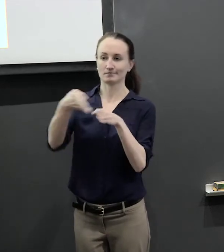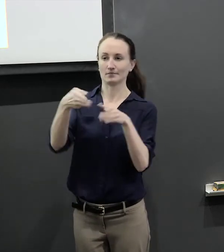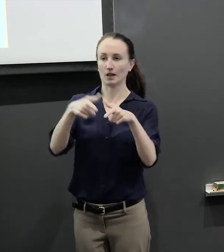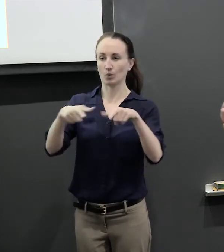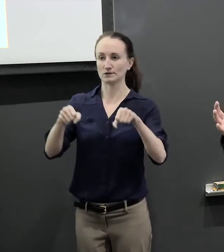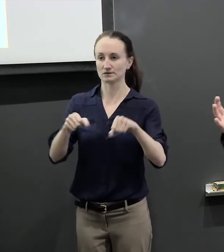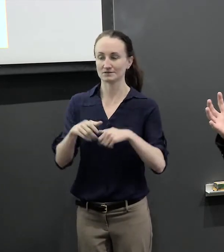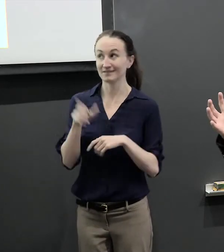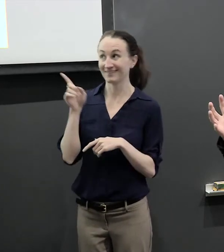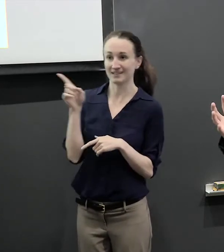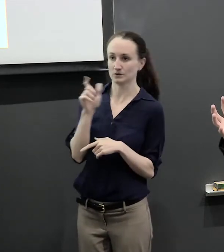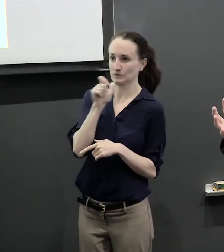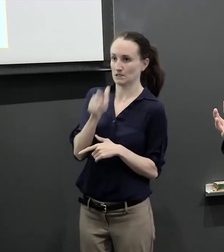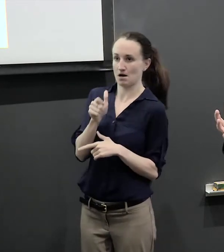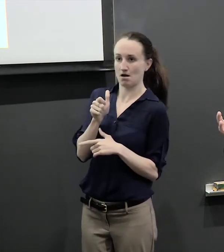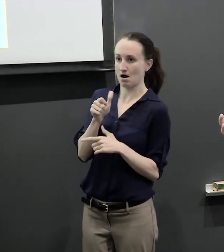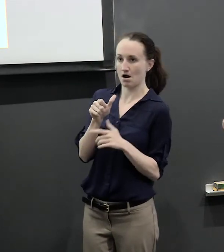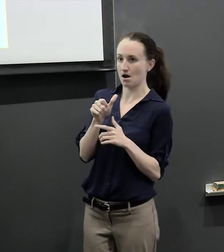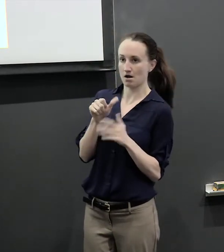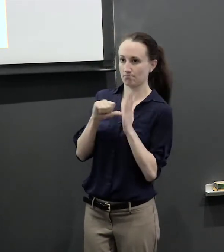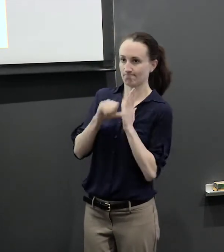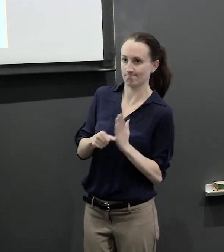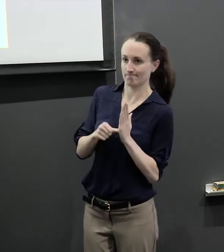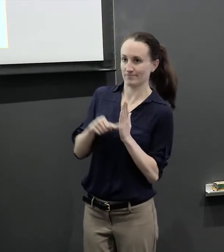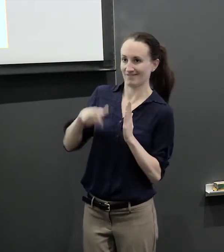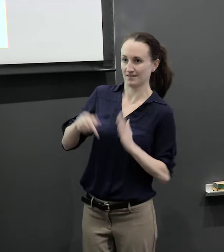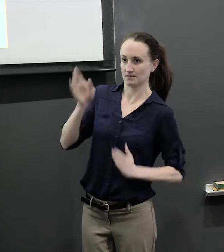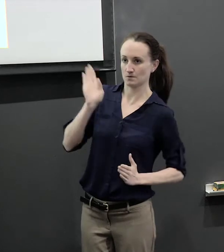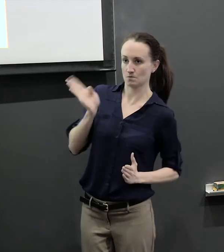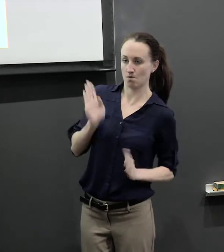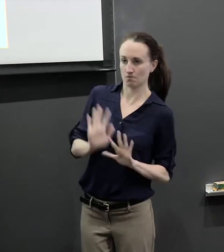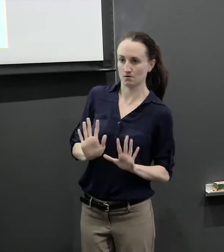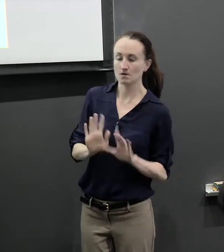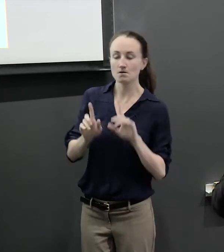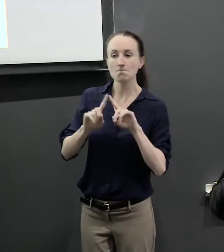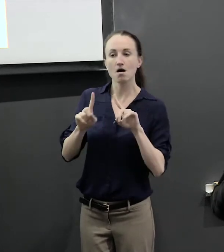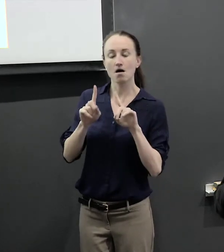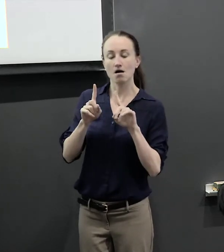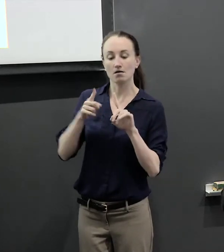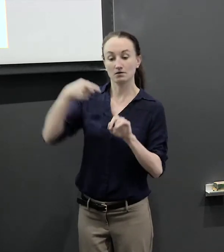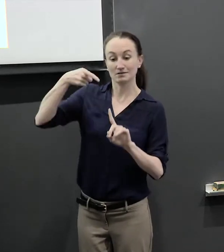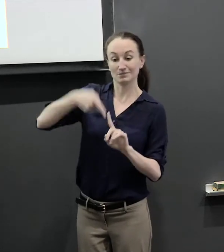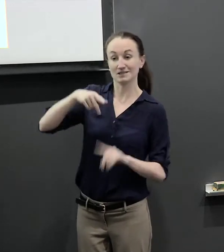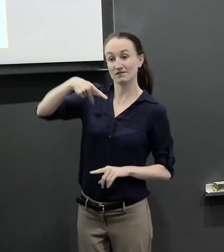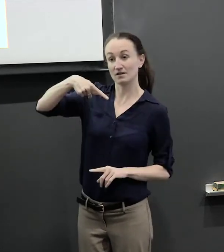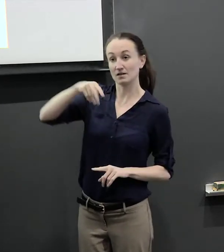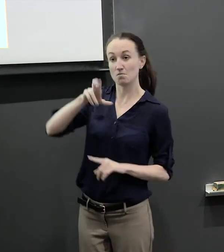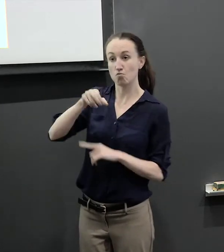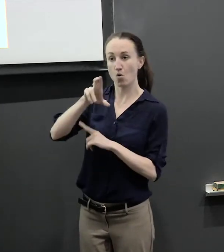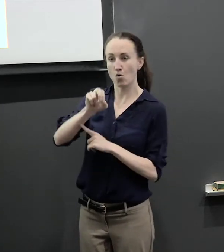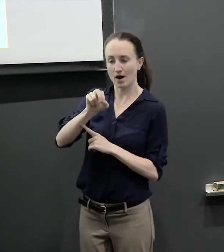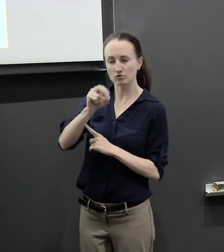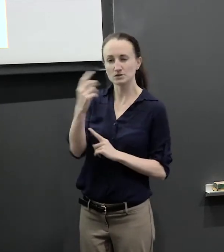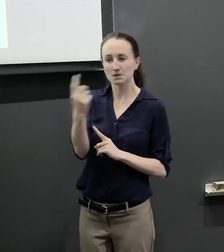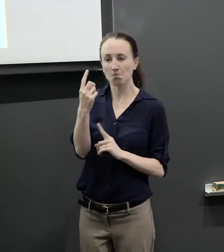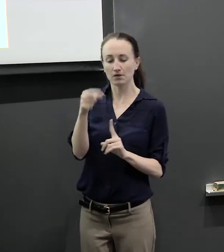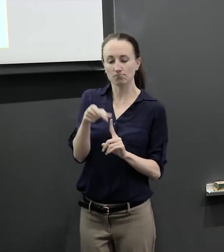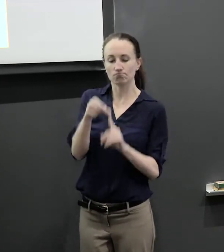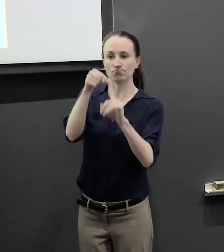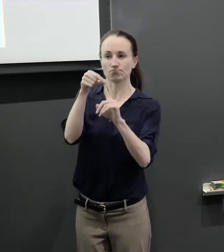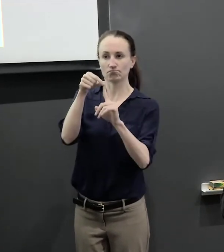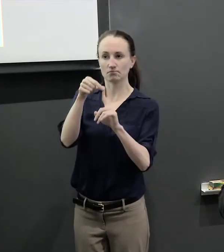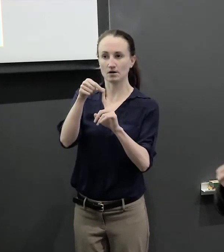And this was not the main focus at the start. In the case of pronouns, there is something special about sign